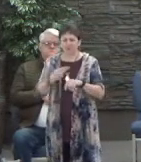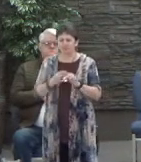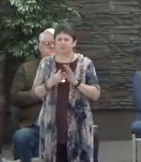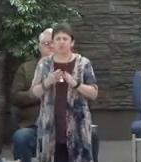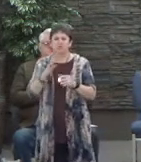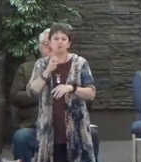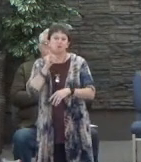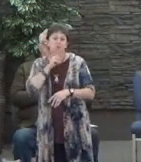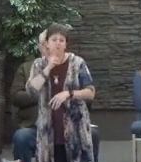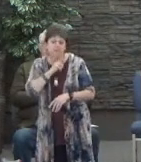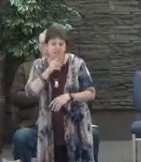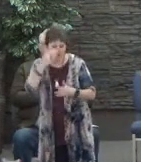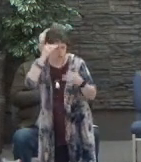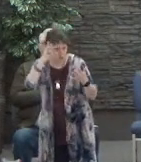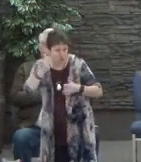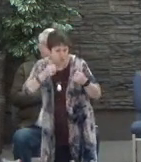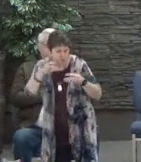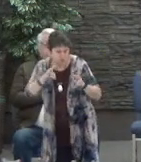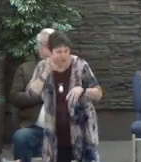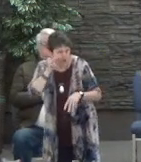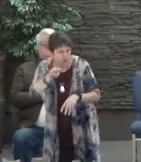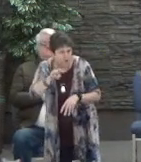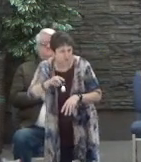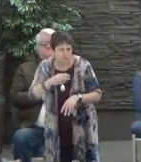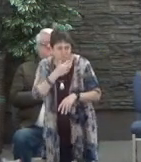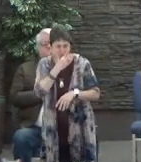But pretend that you don't know which way you're looking.